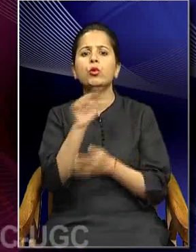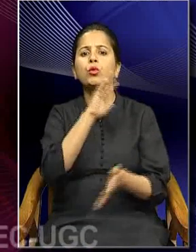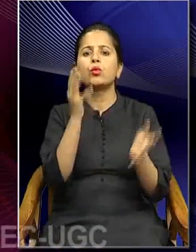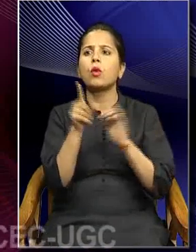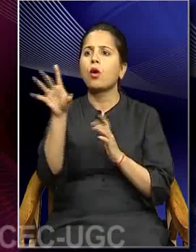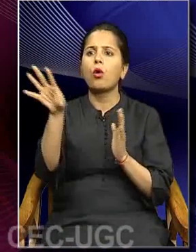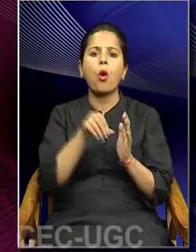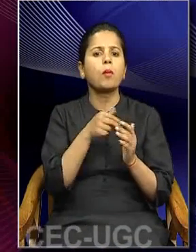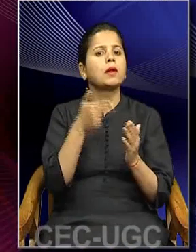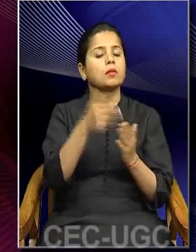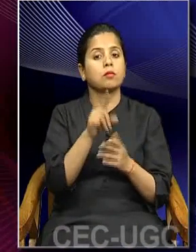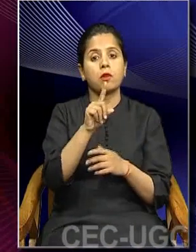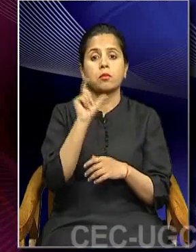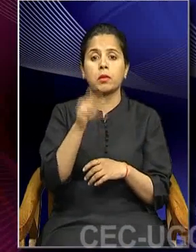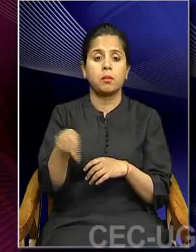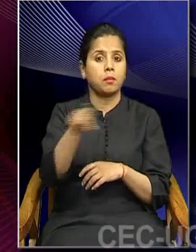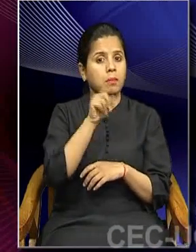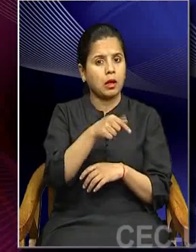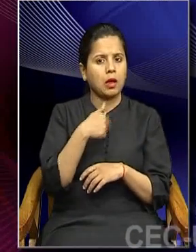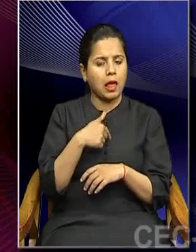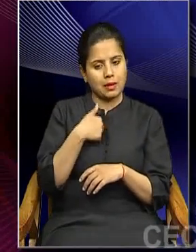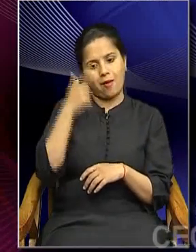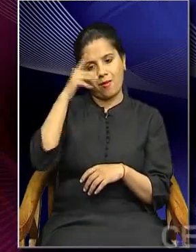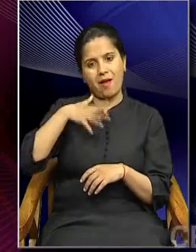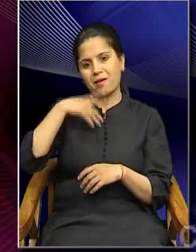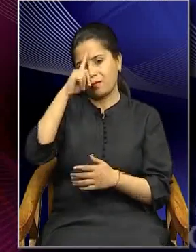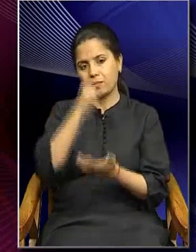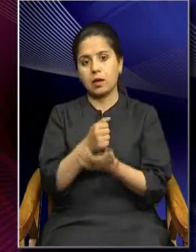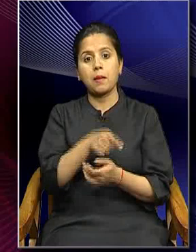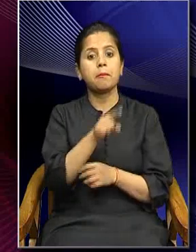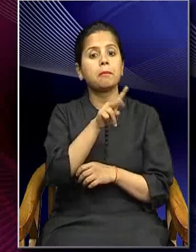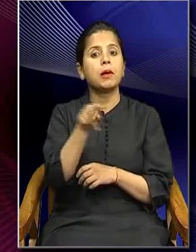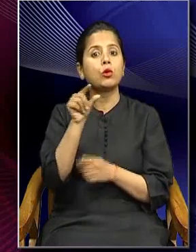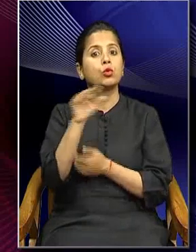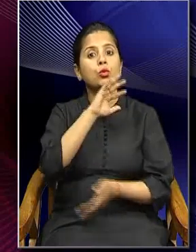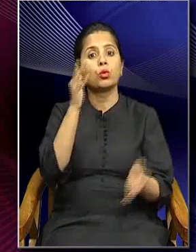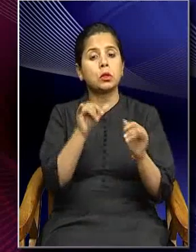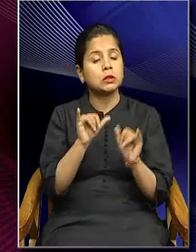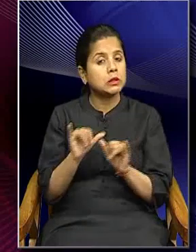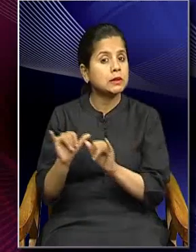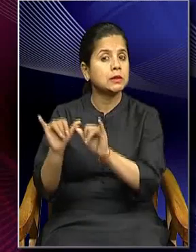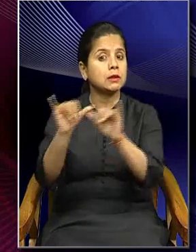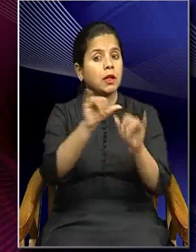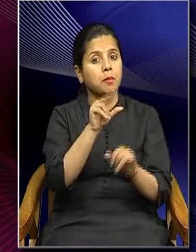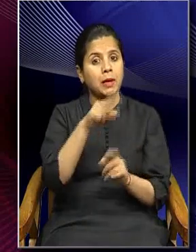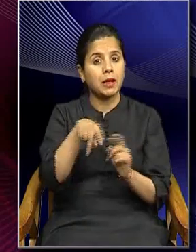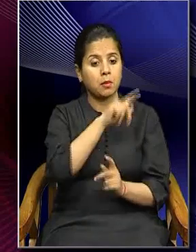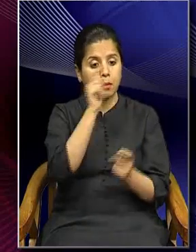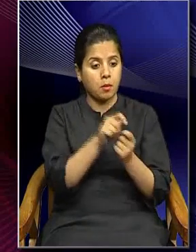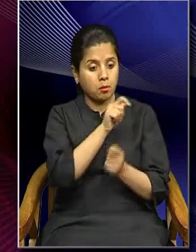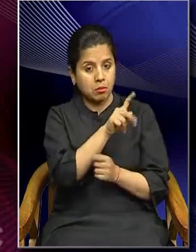universals, one must not assume that the meaning of the universal is the same as the meaning of the